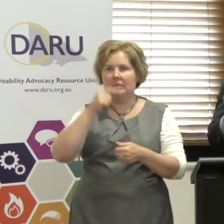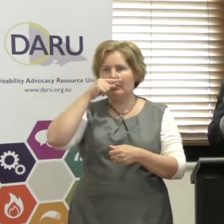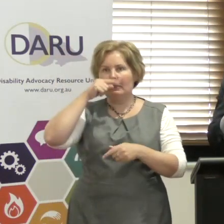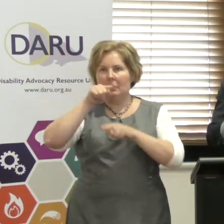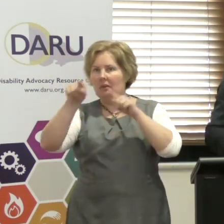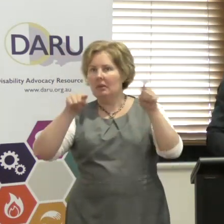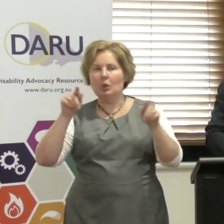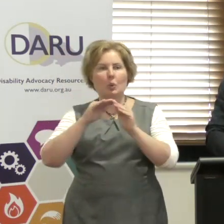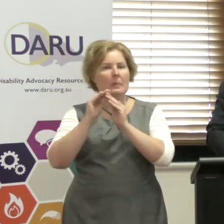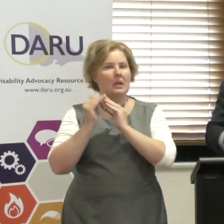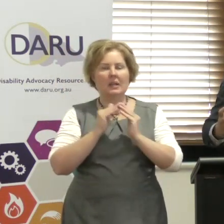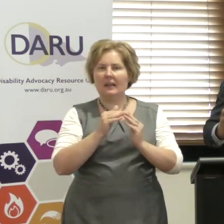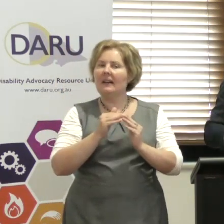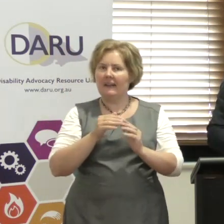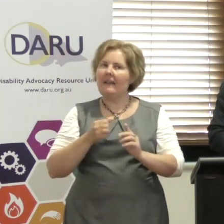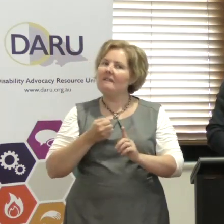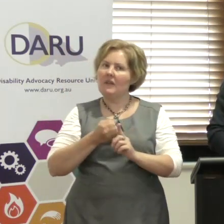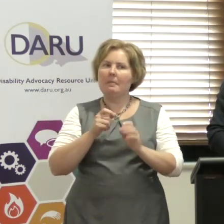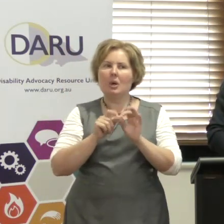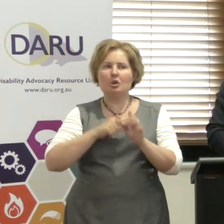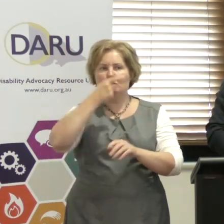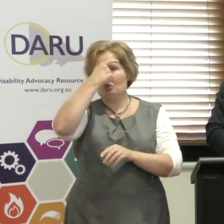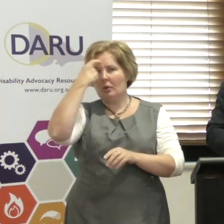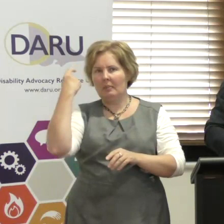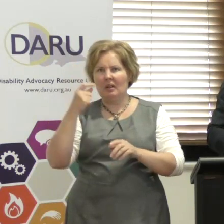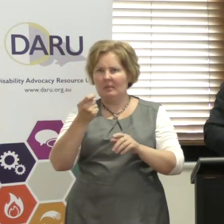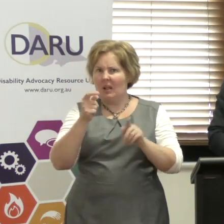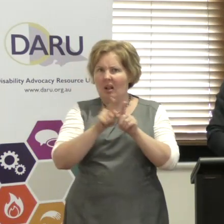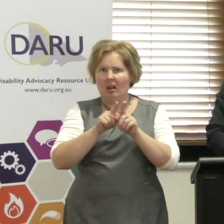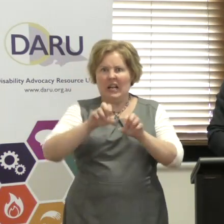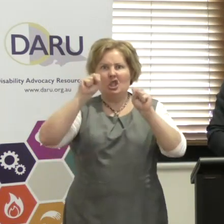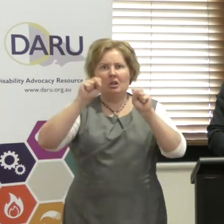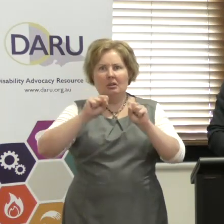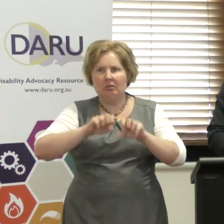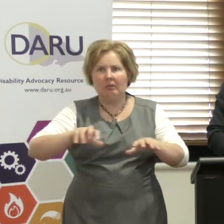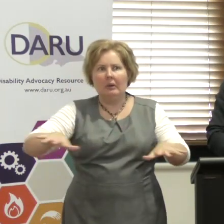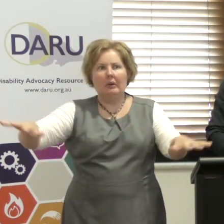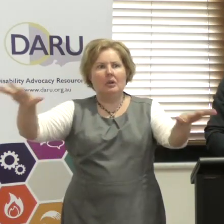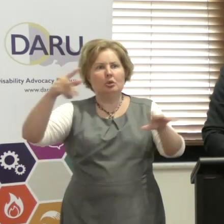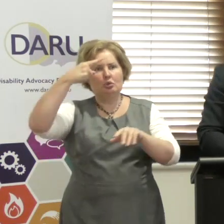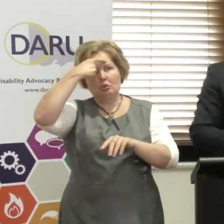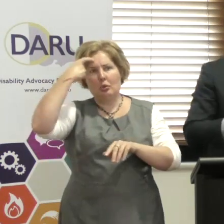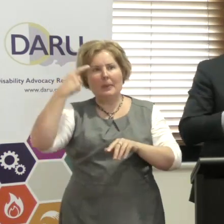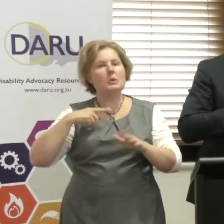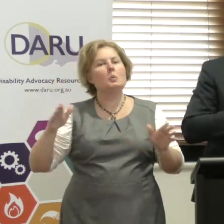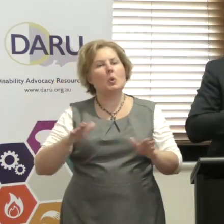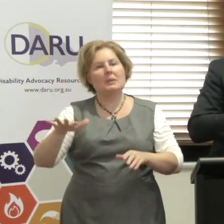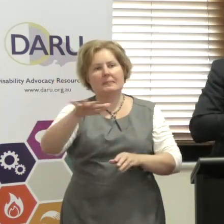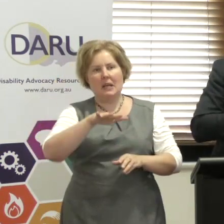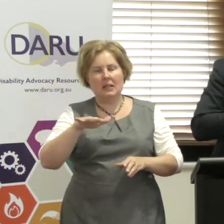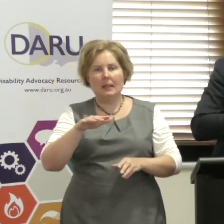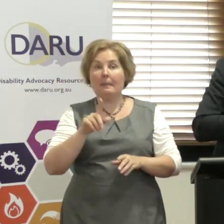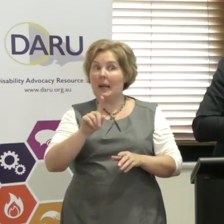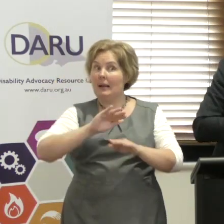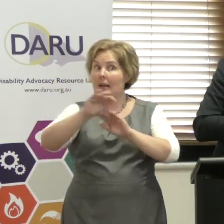like contagious because it was such a small space. But he towards the end, he goes, you know what? There is something